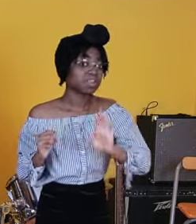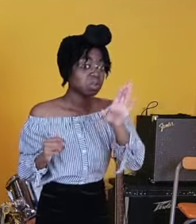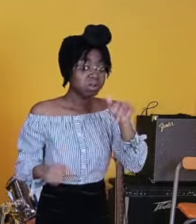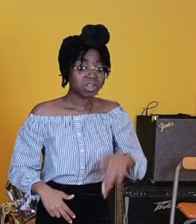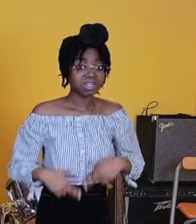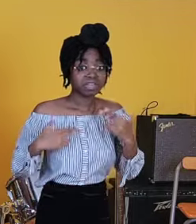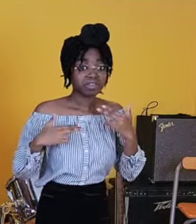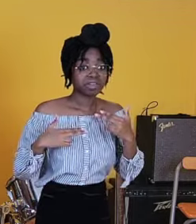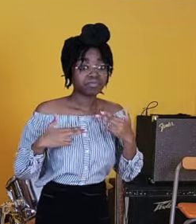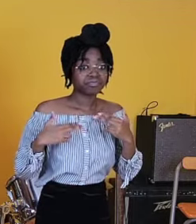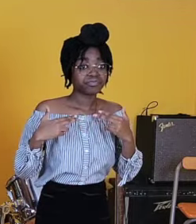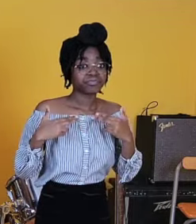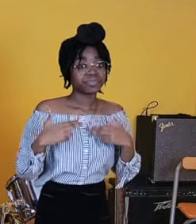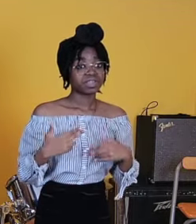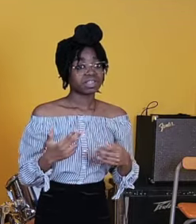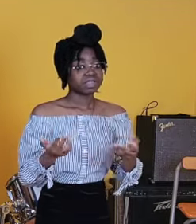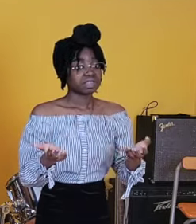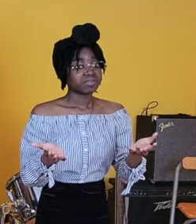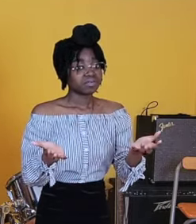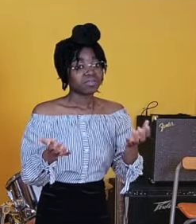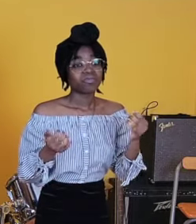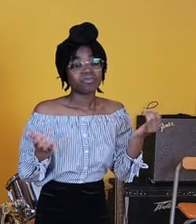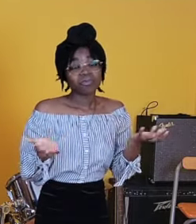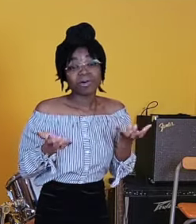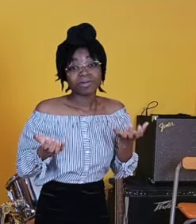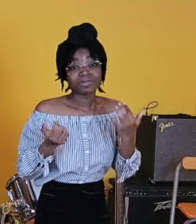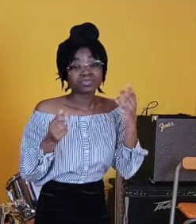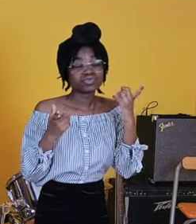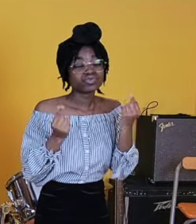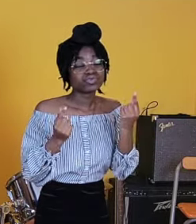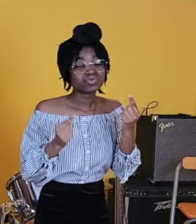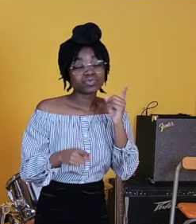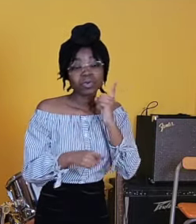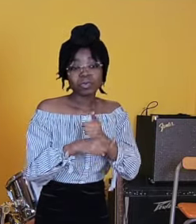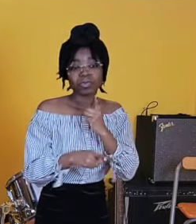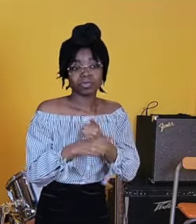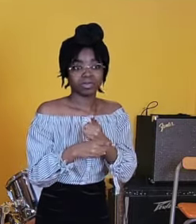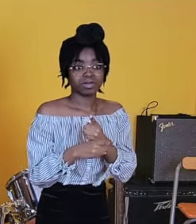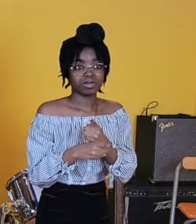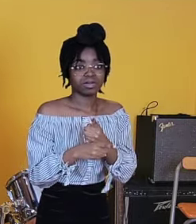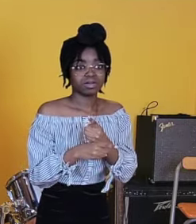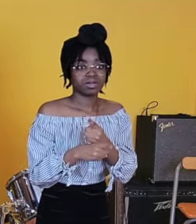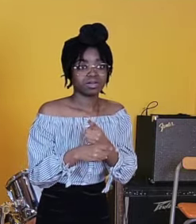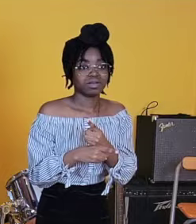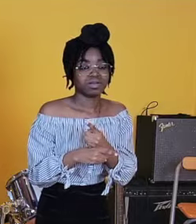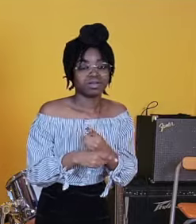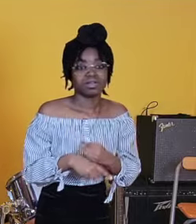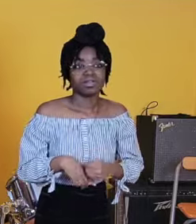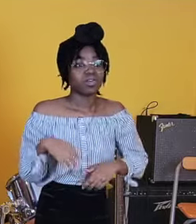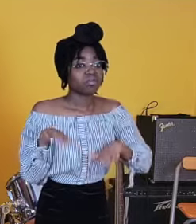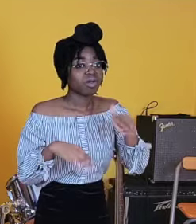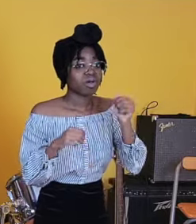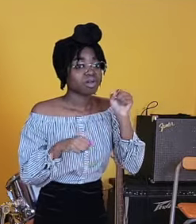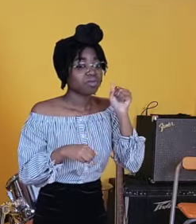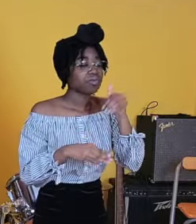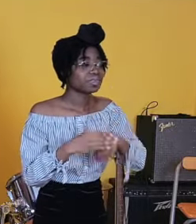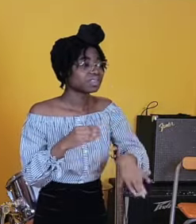Adam and Eve as they did, but walk in spirit and truth and in trust in the